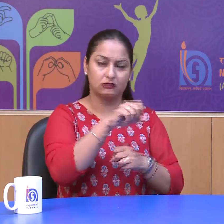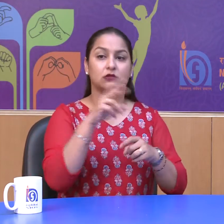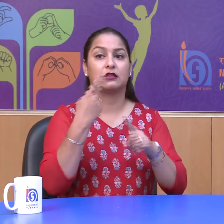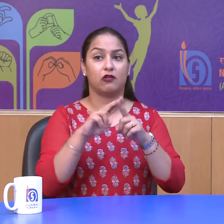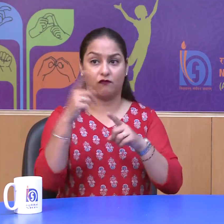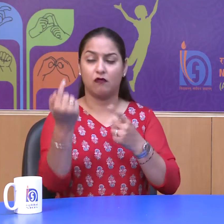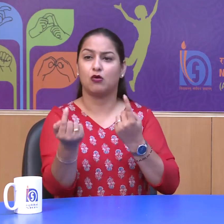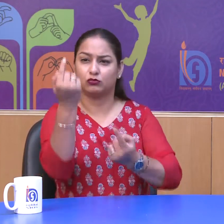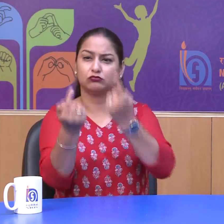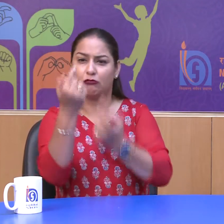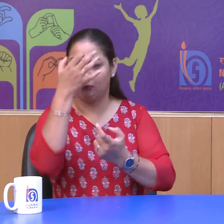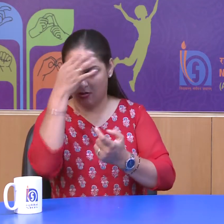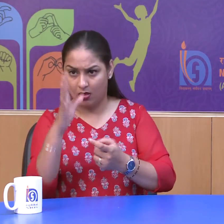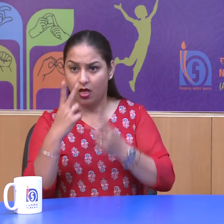issues of public concern.